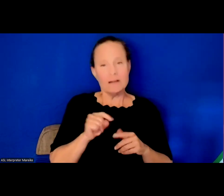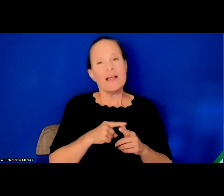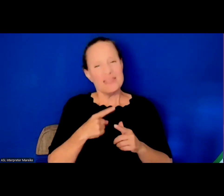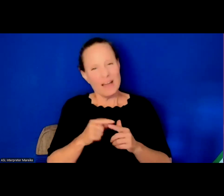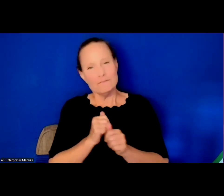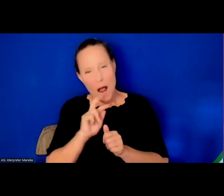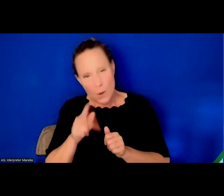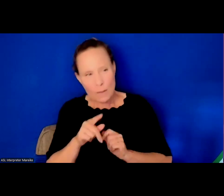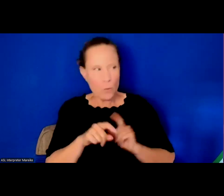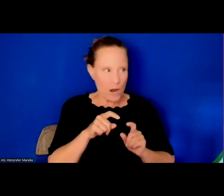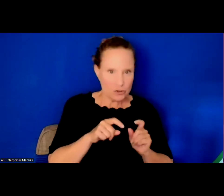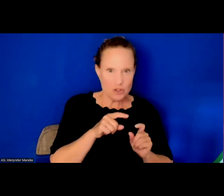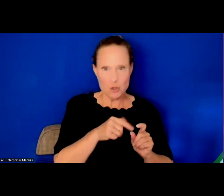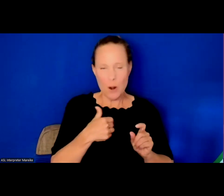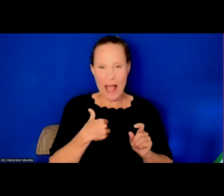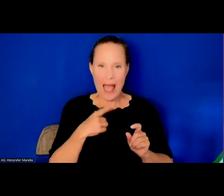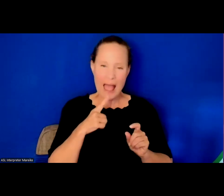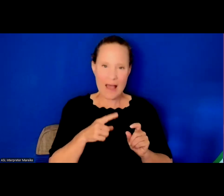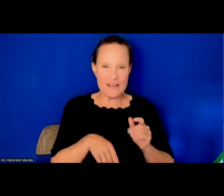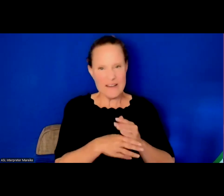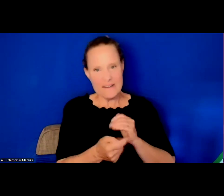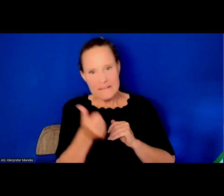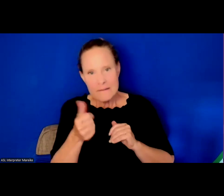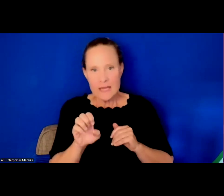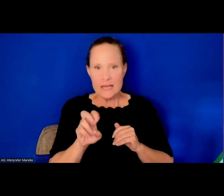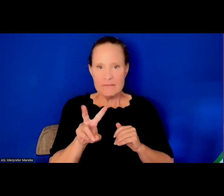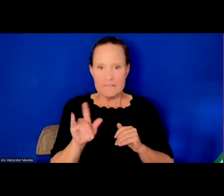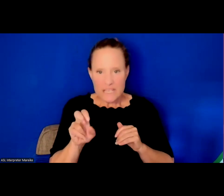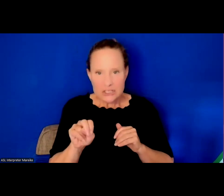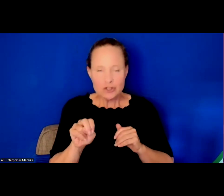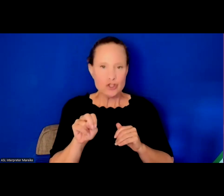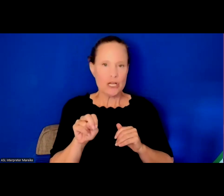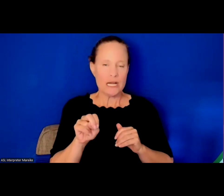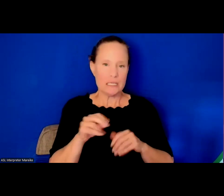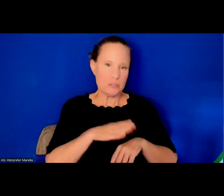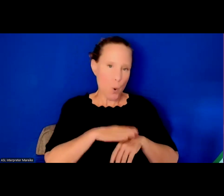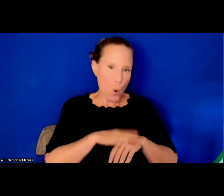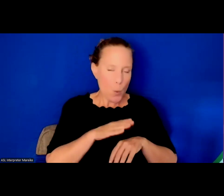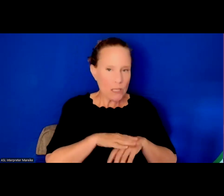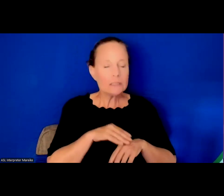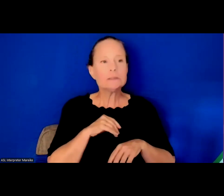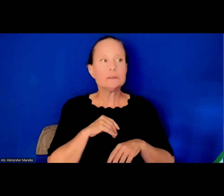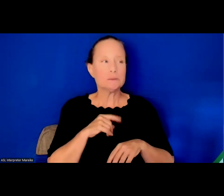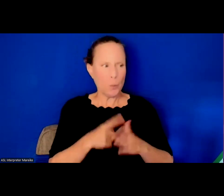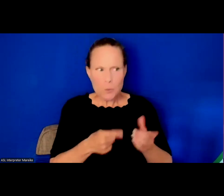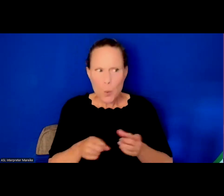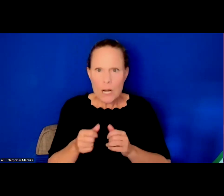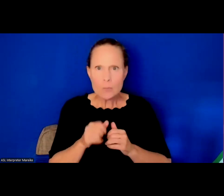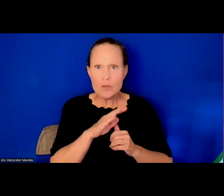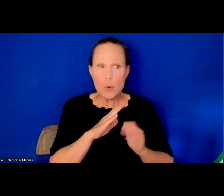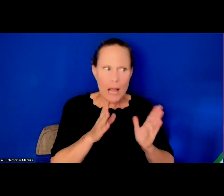right? Do you have an eviction notice? What's going on with your housing situation? Are you receiving any other type of